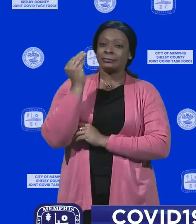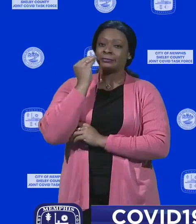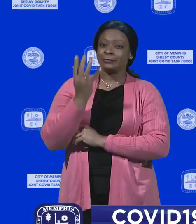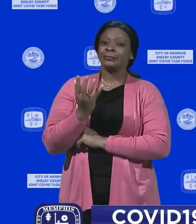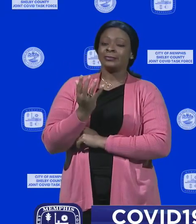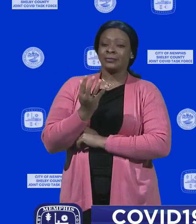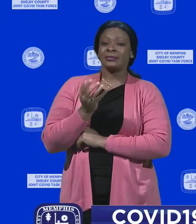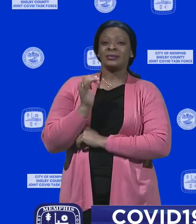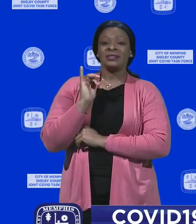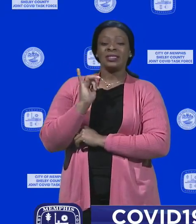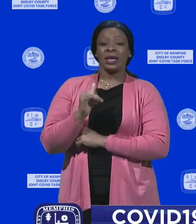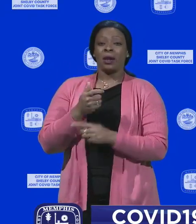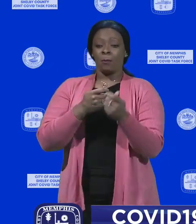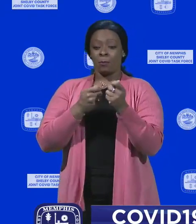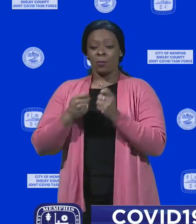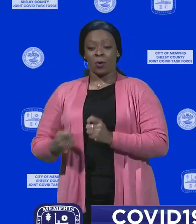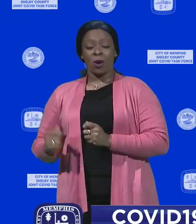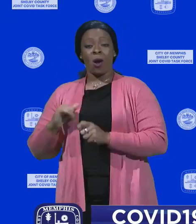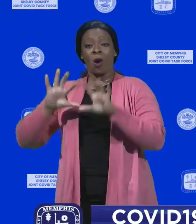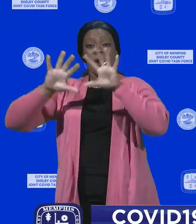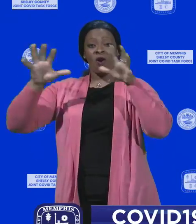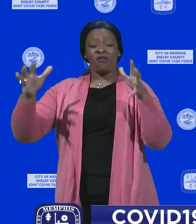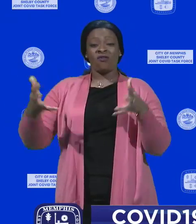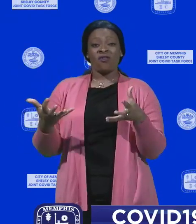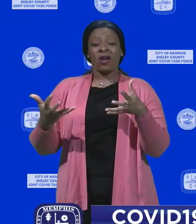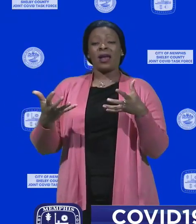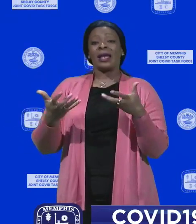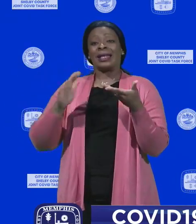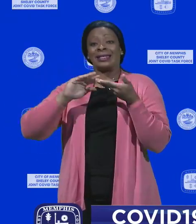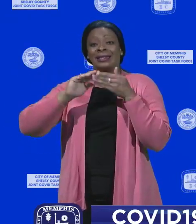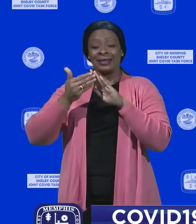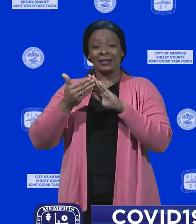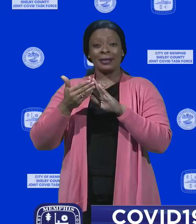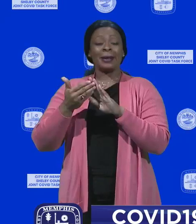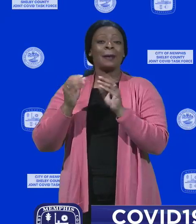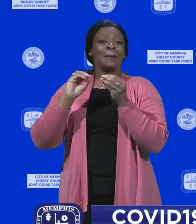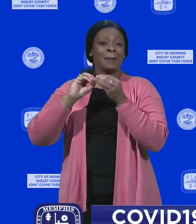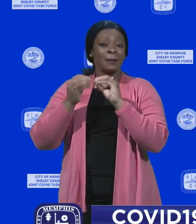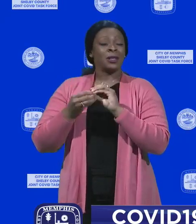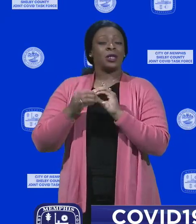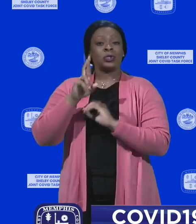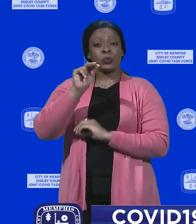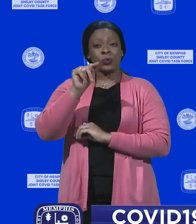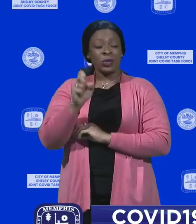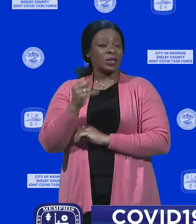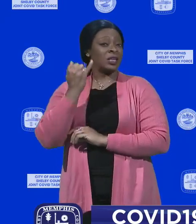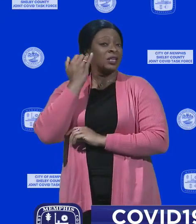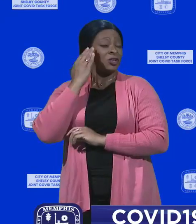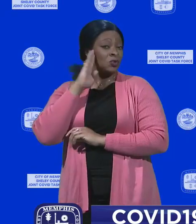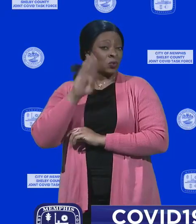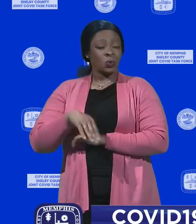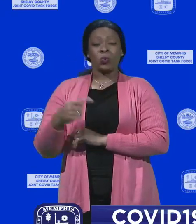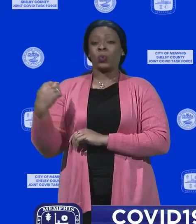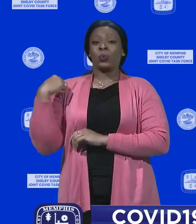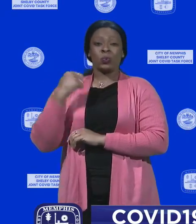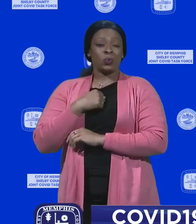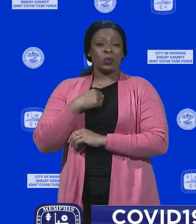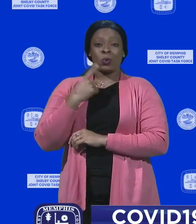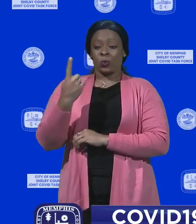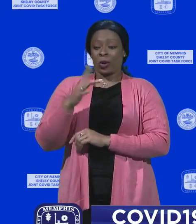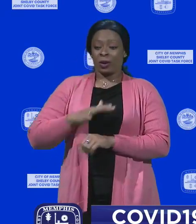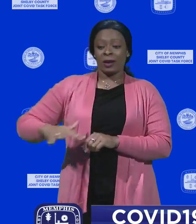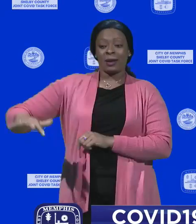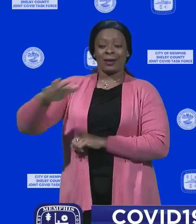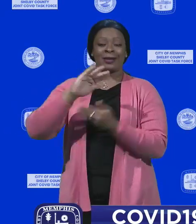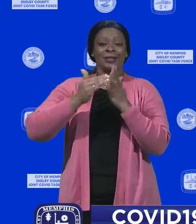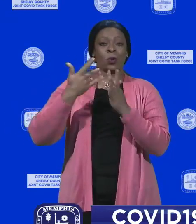So that drags down our overall metro population vaccination rate. And as you know, we are all one metro and